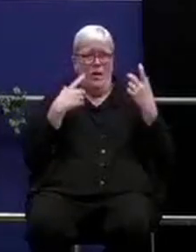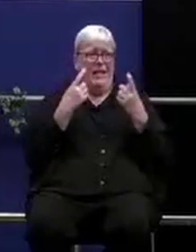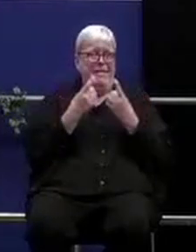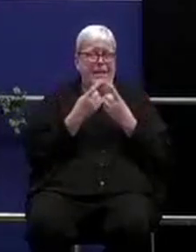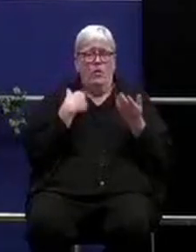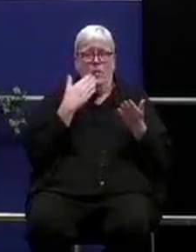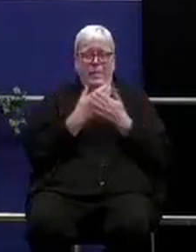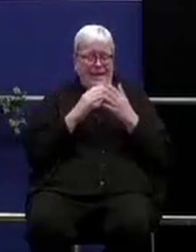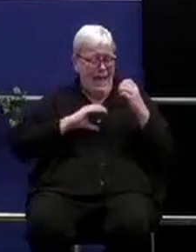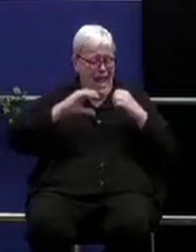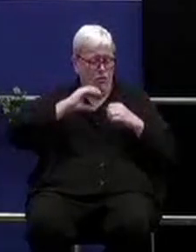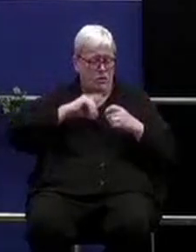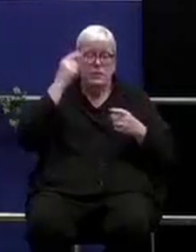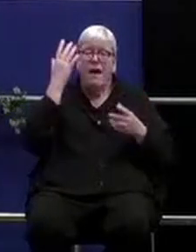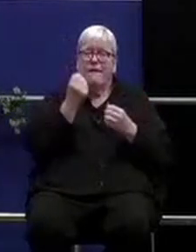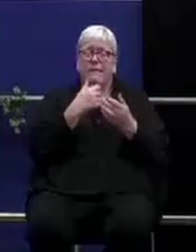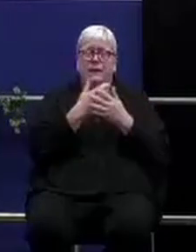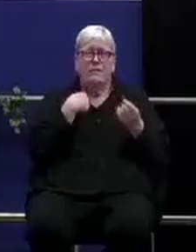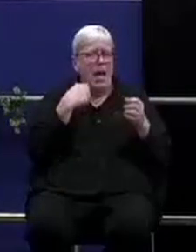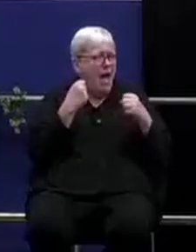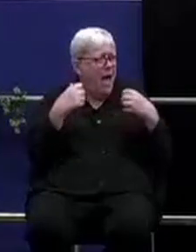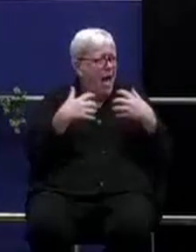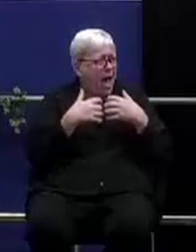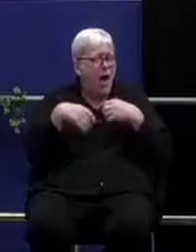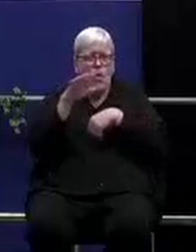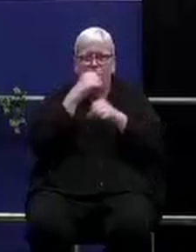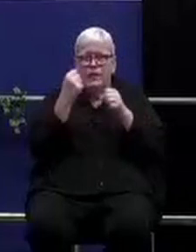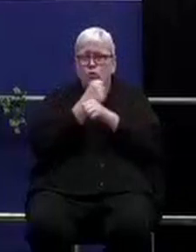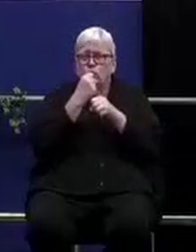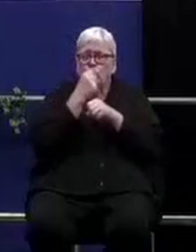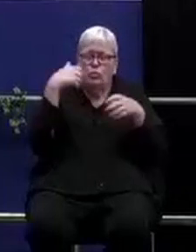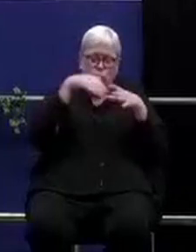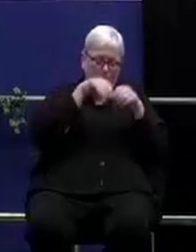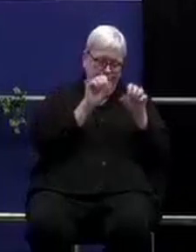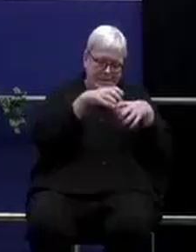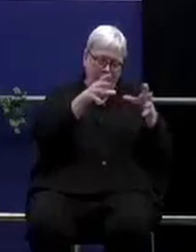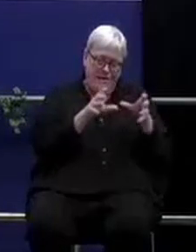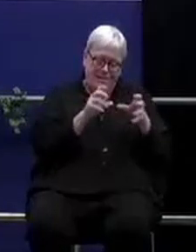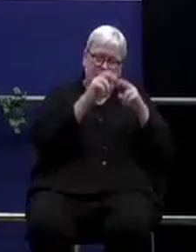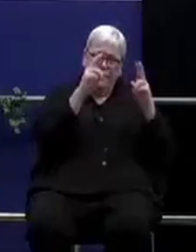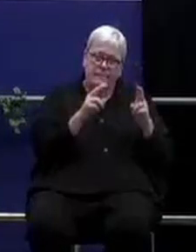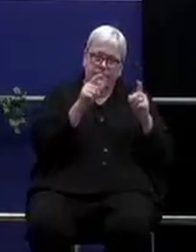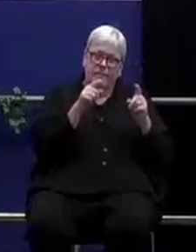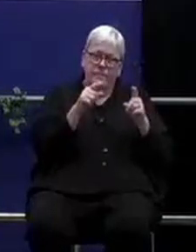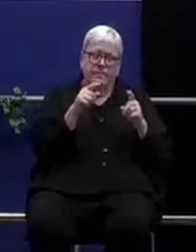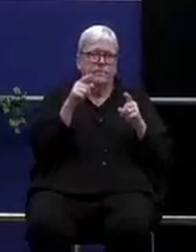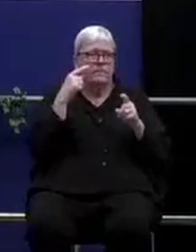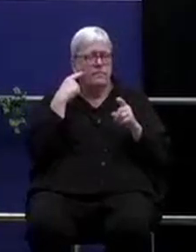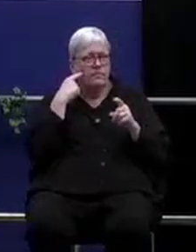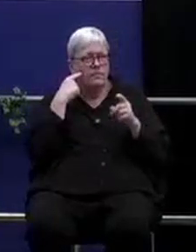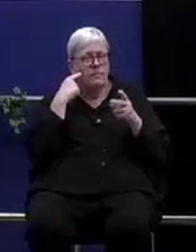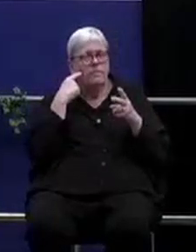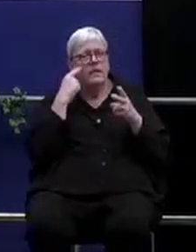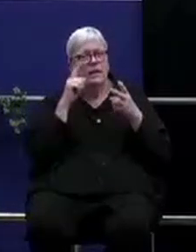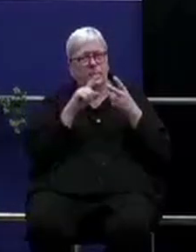these characters and what they do within this space? when I moved on to novel two, it was